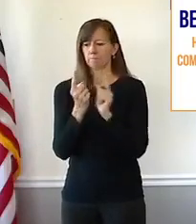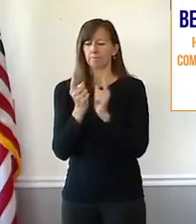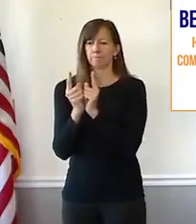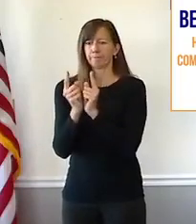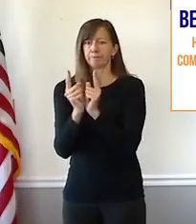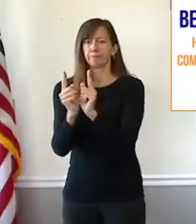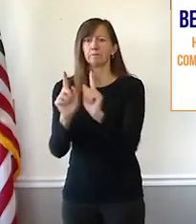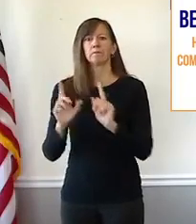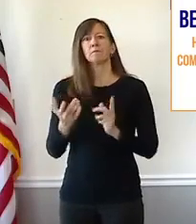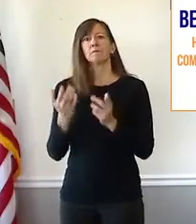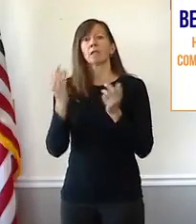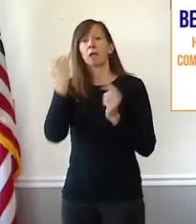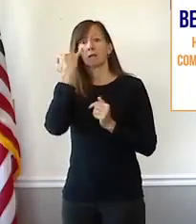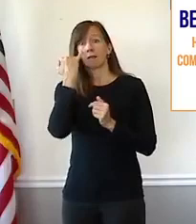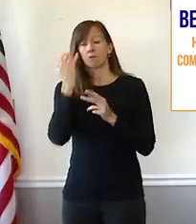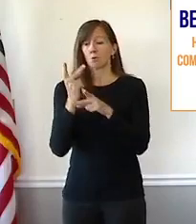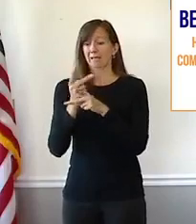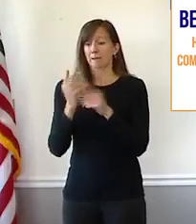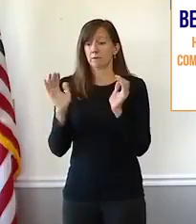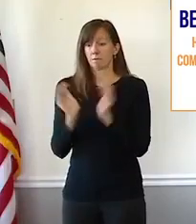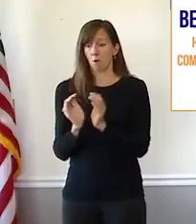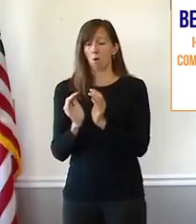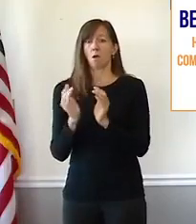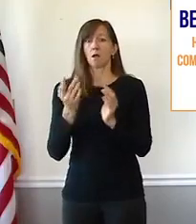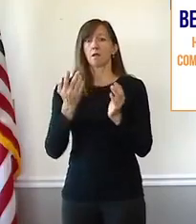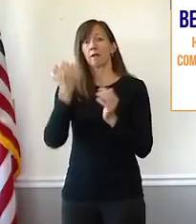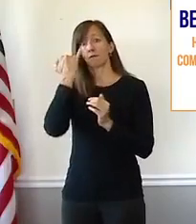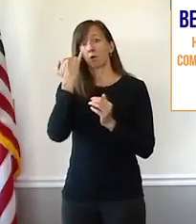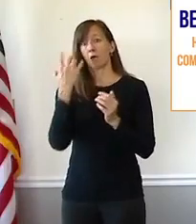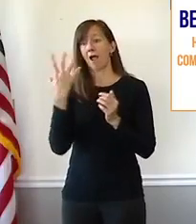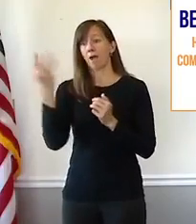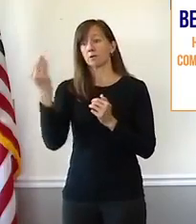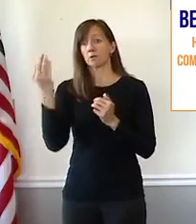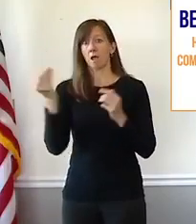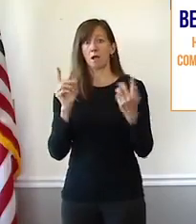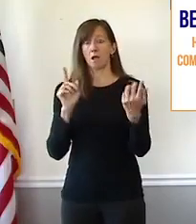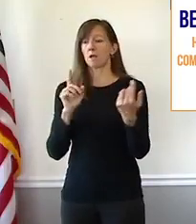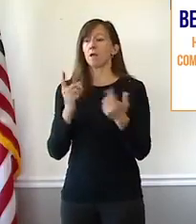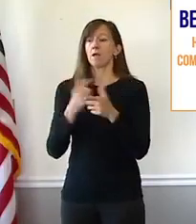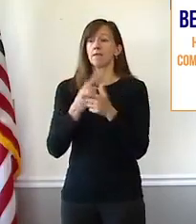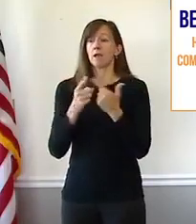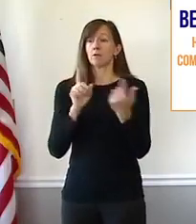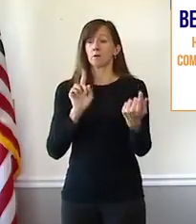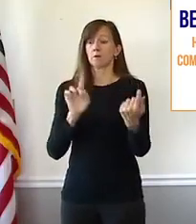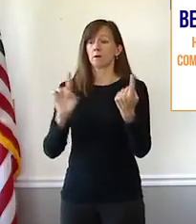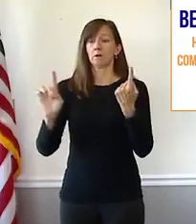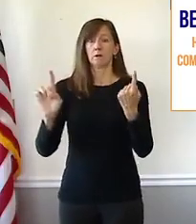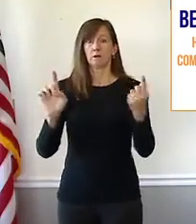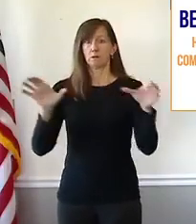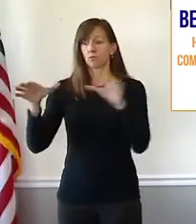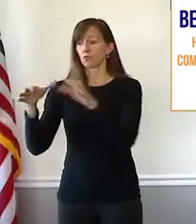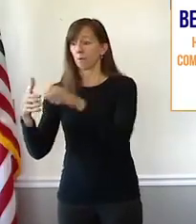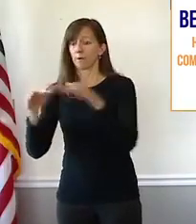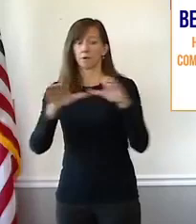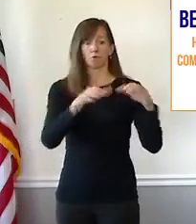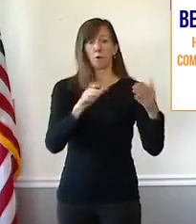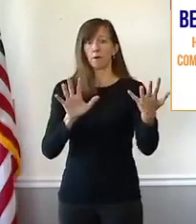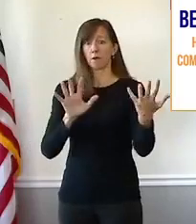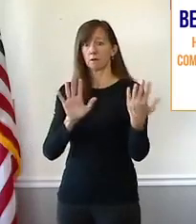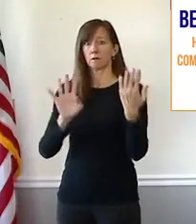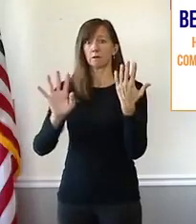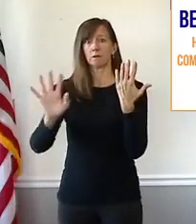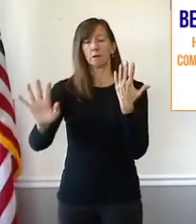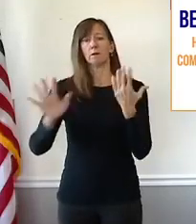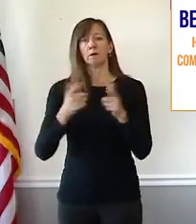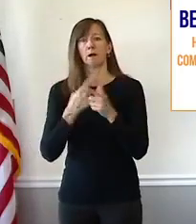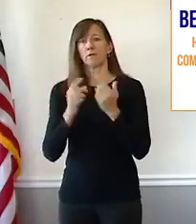groups small, engage in the social distancing with those who are outside of your sort of circle of friends or contacts within your families, and wear a